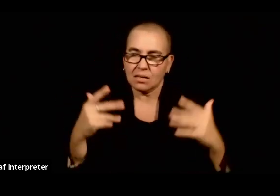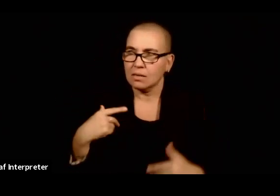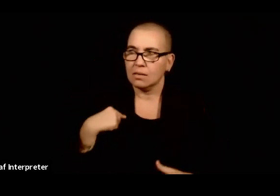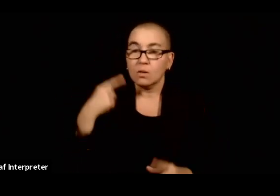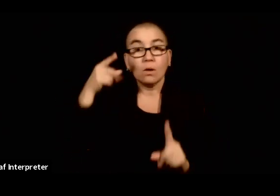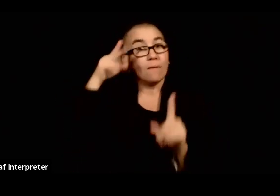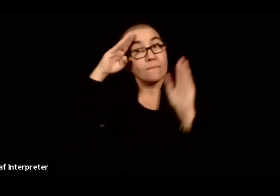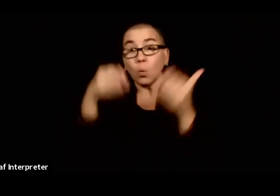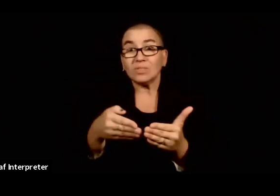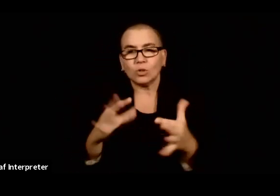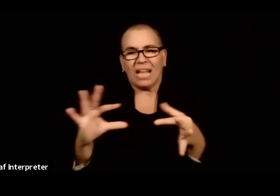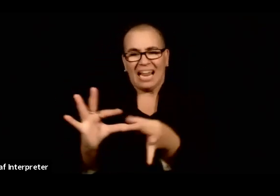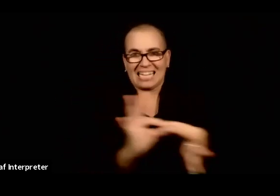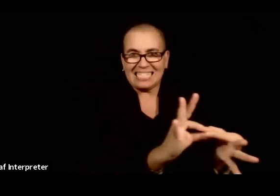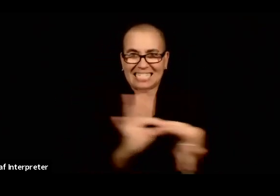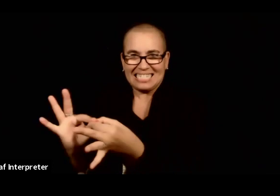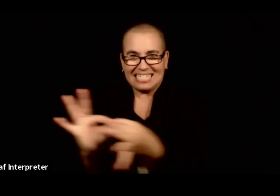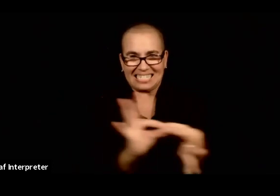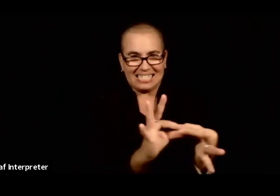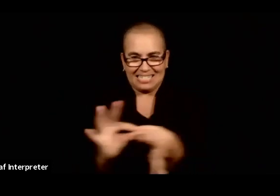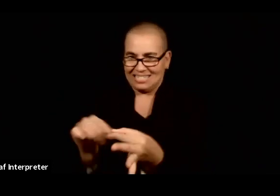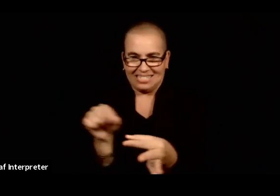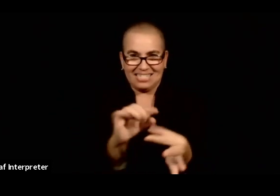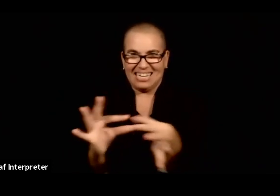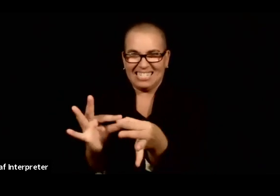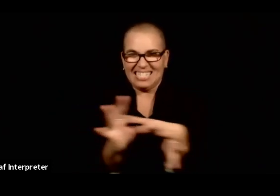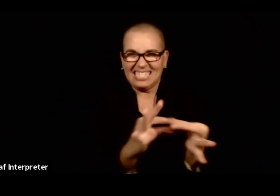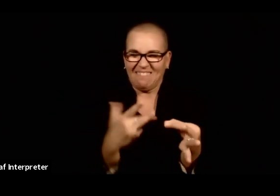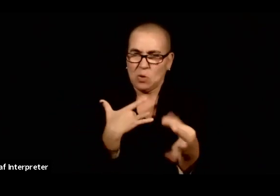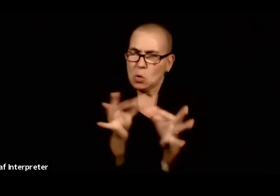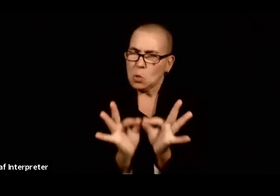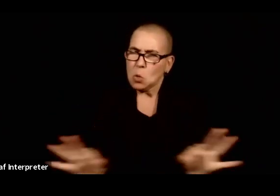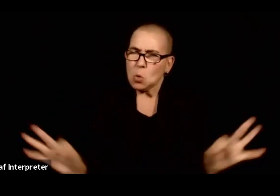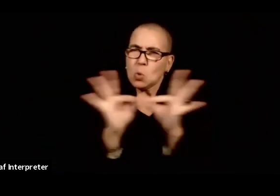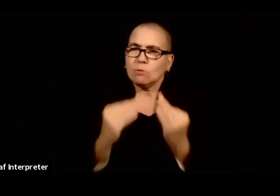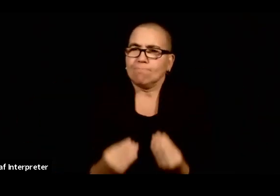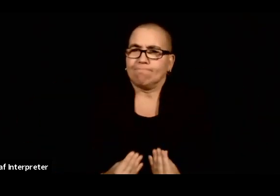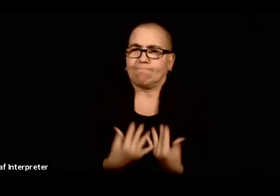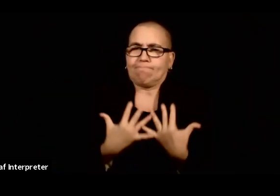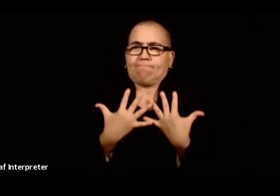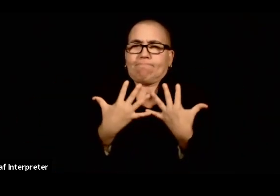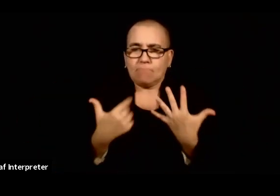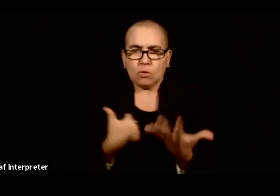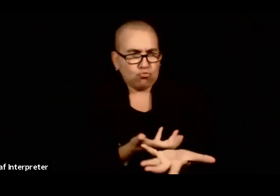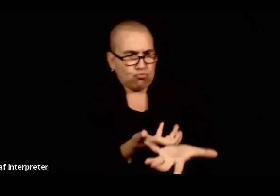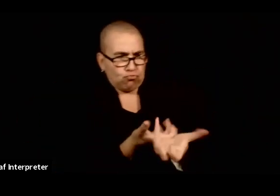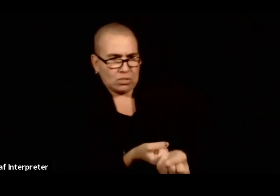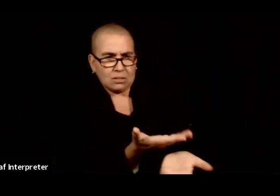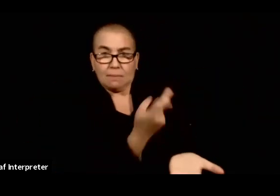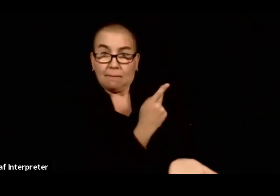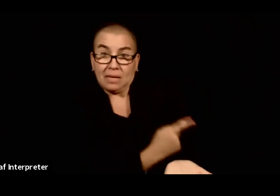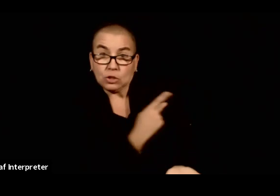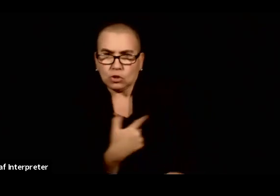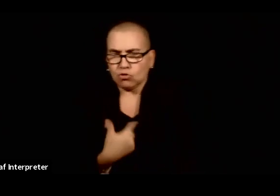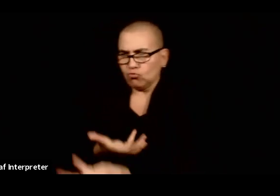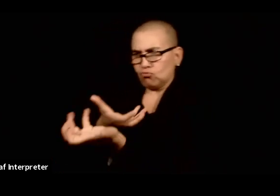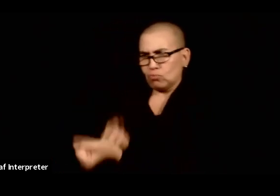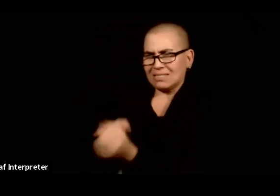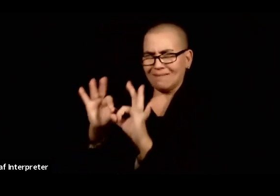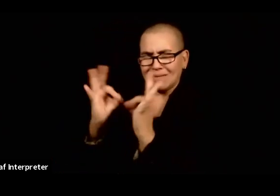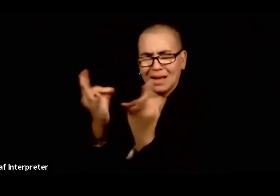long-term care and their families. Let's trust that they can make the right decision for themselves and for their